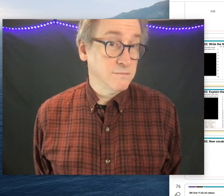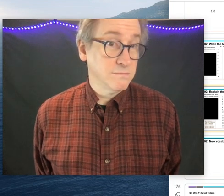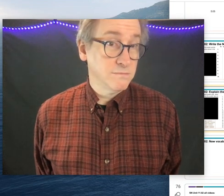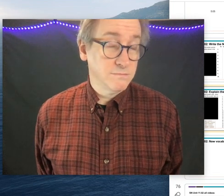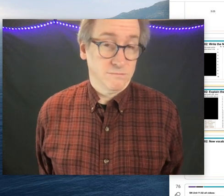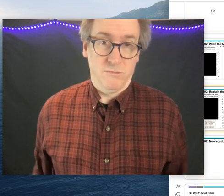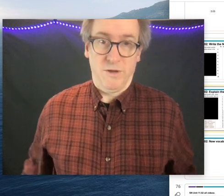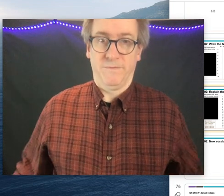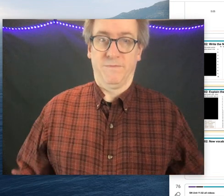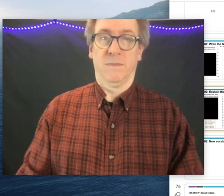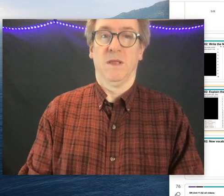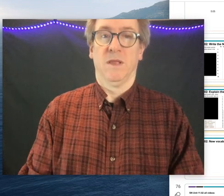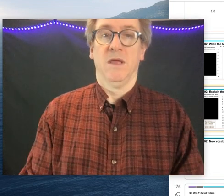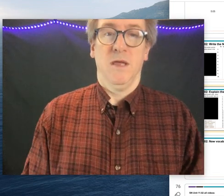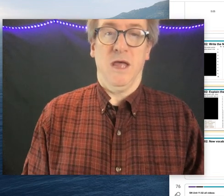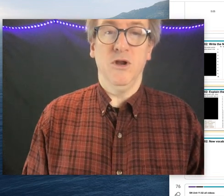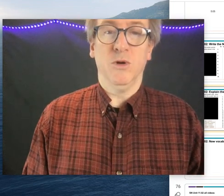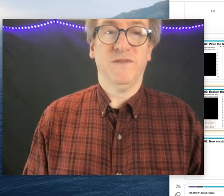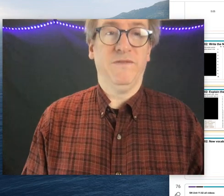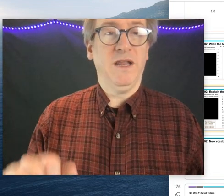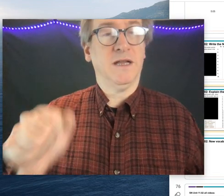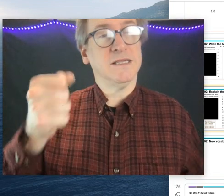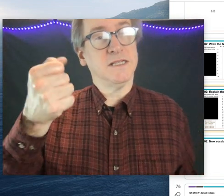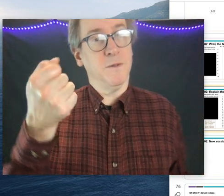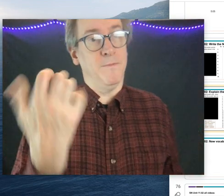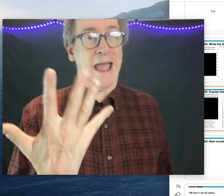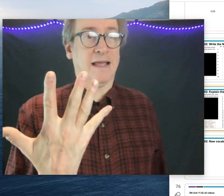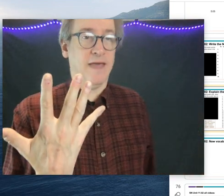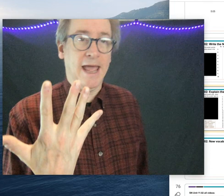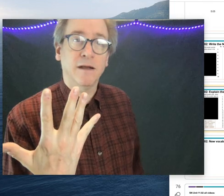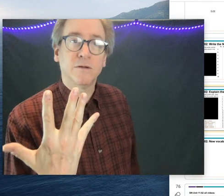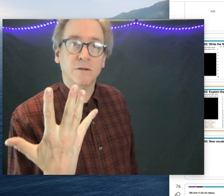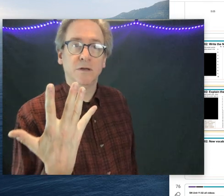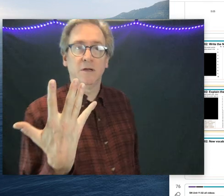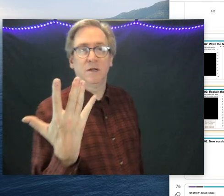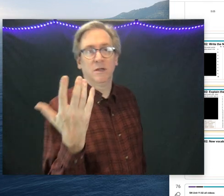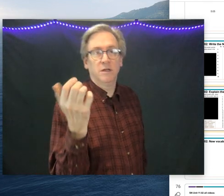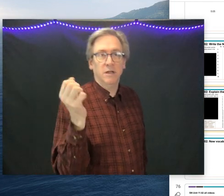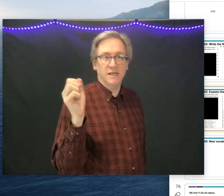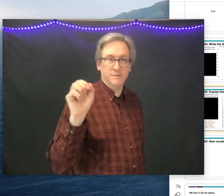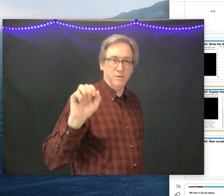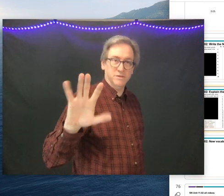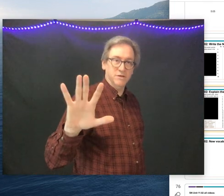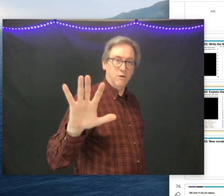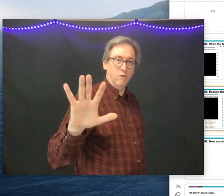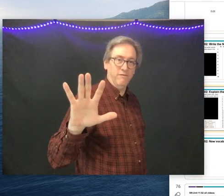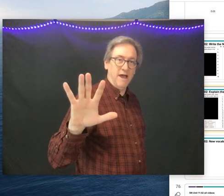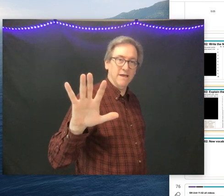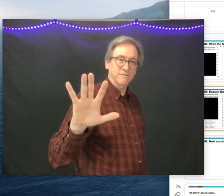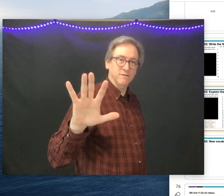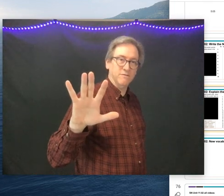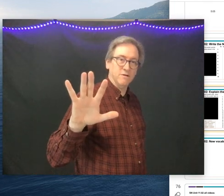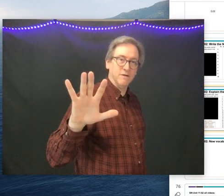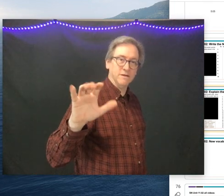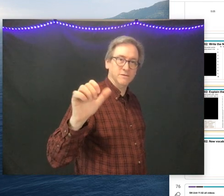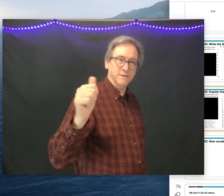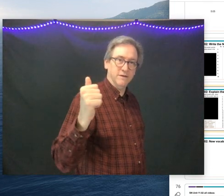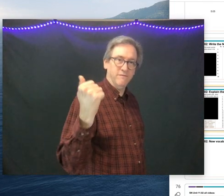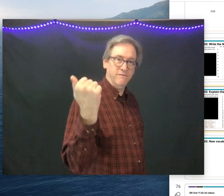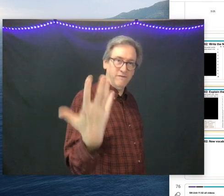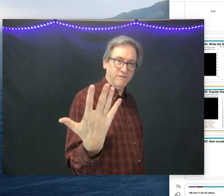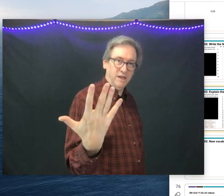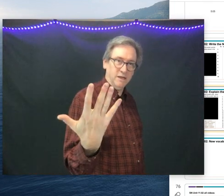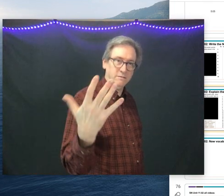$7.15. Okay. And you know it's 15 because it's the back of the hand as opposed to 05 to the front, right? So we